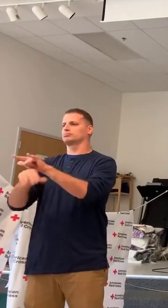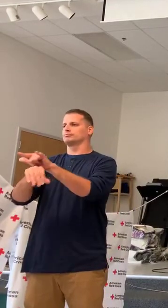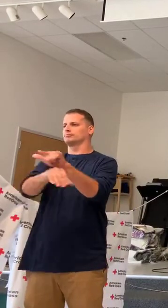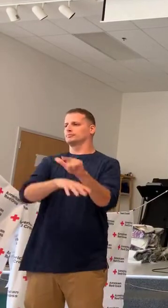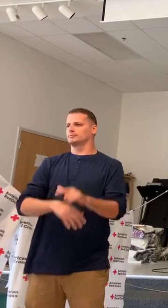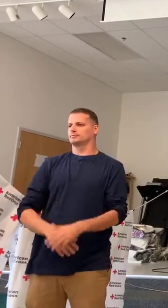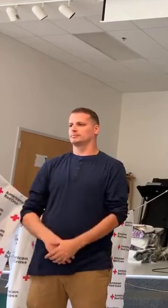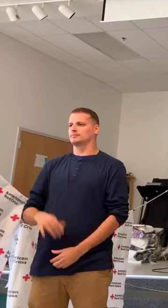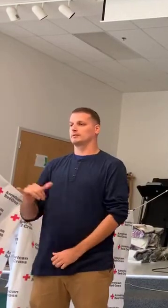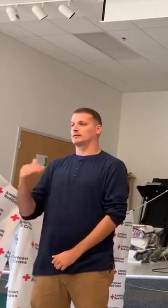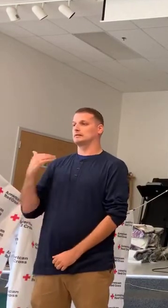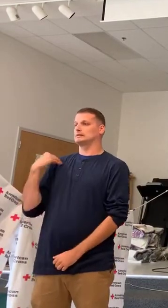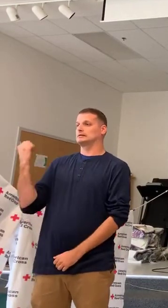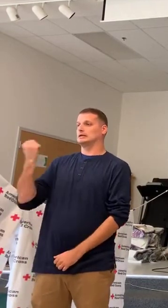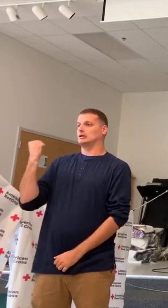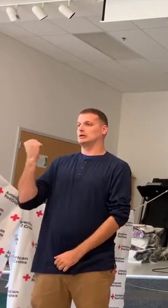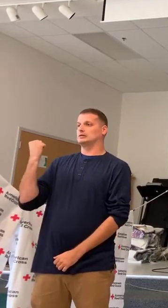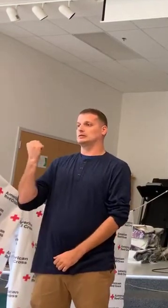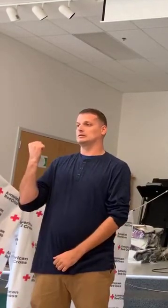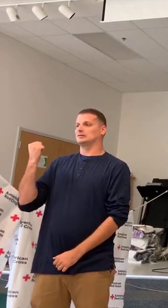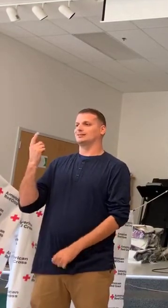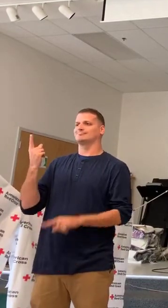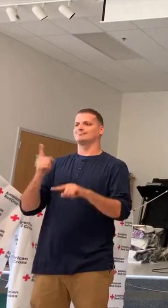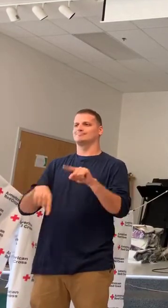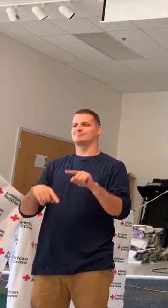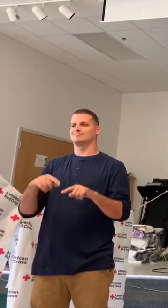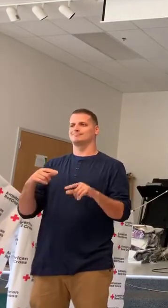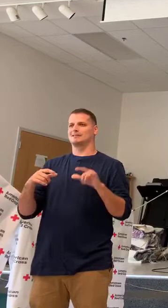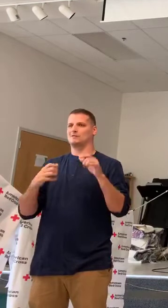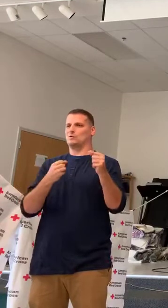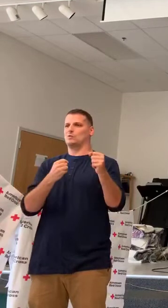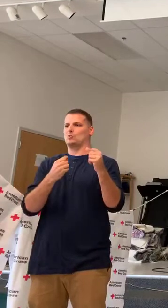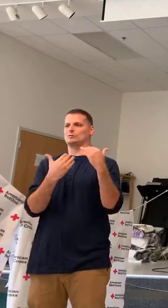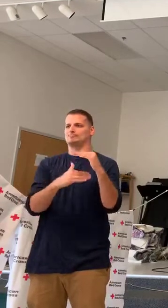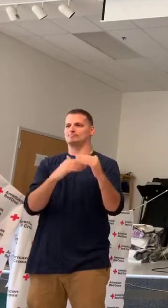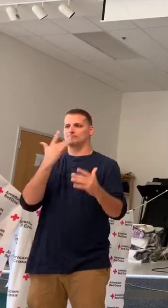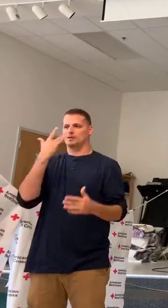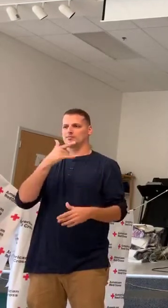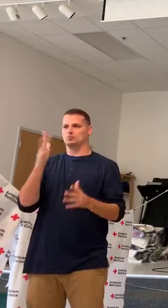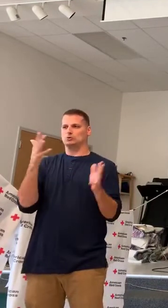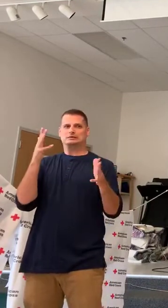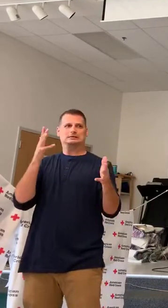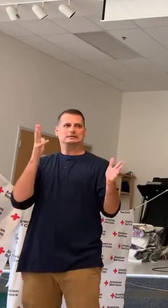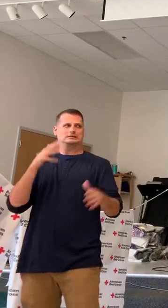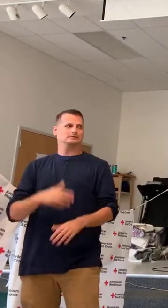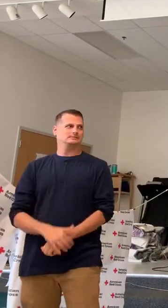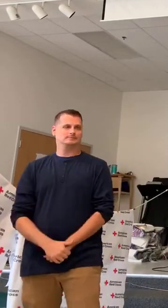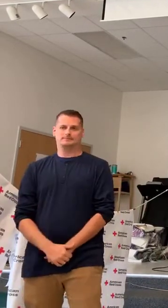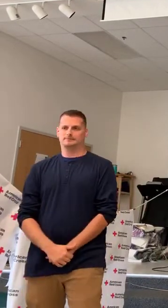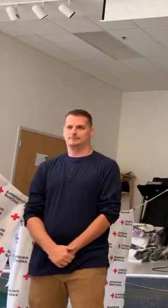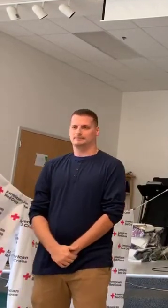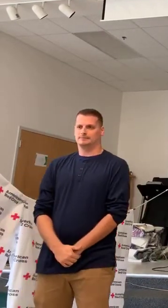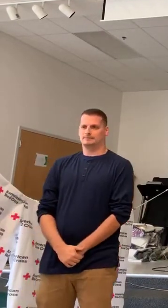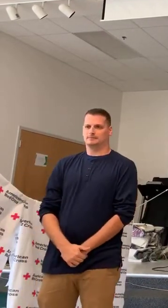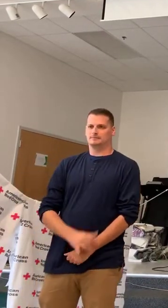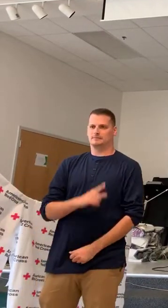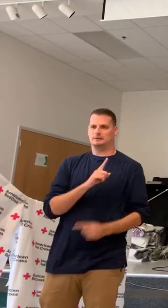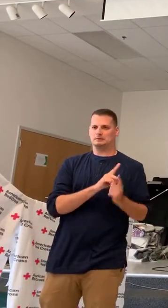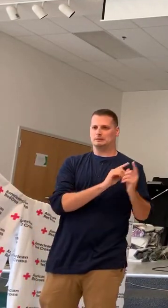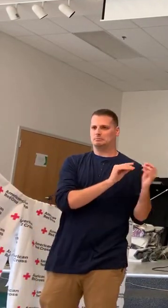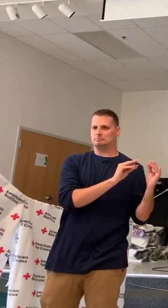then came back again. Was just that. That was wind conditions. Good question. Real quick.